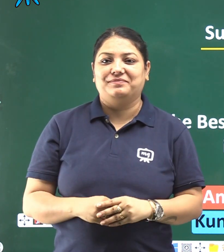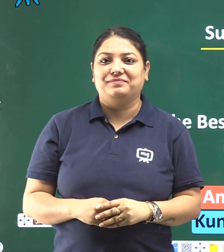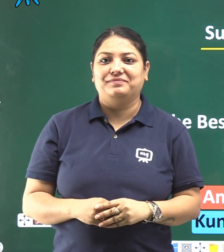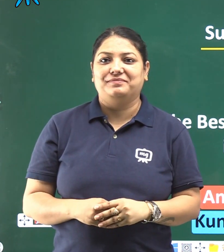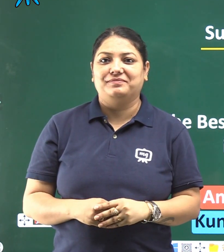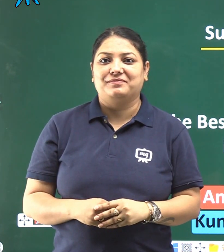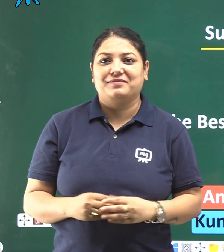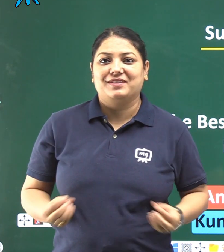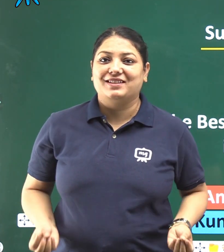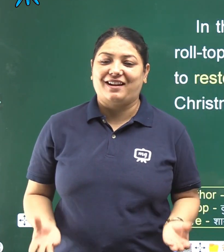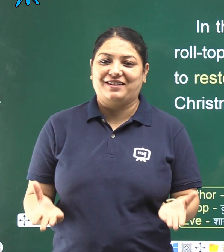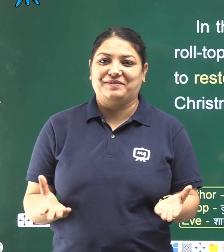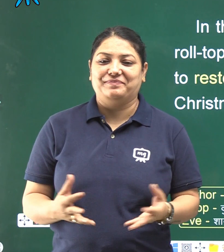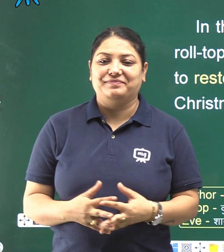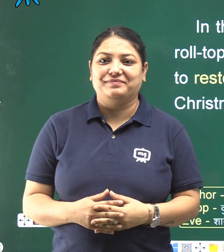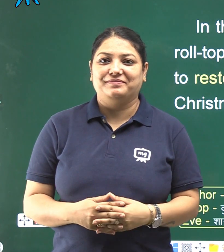Let's start.